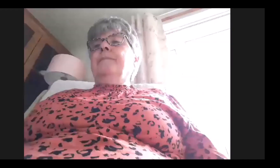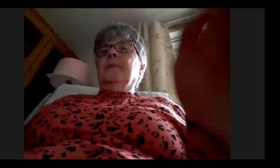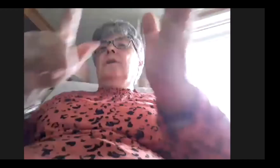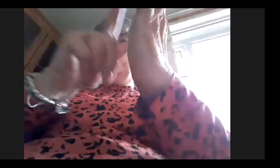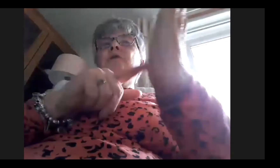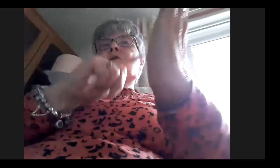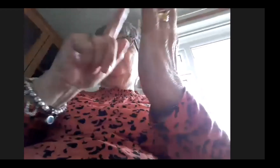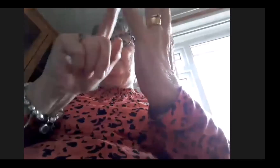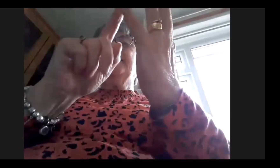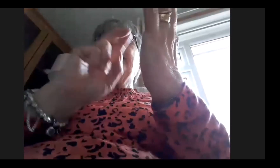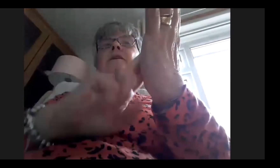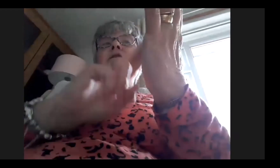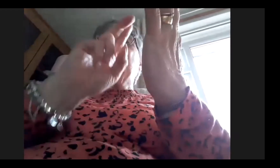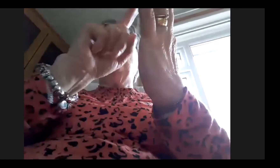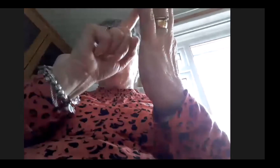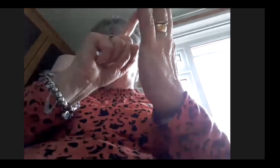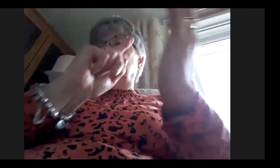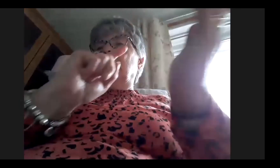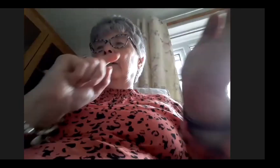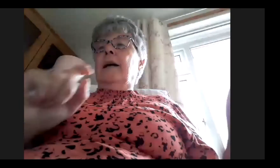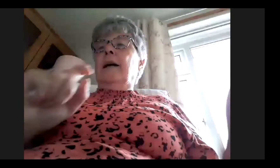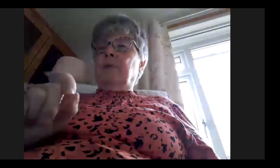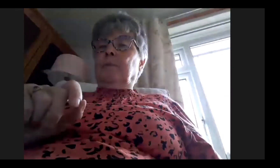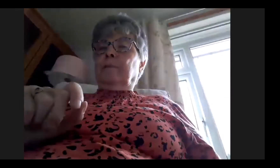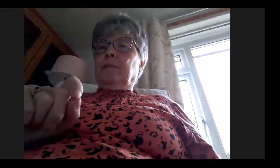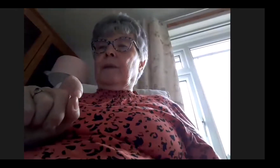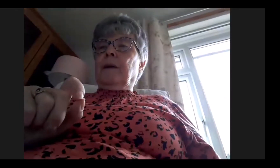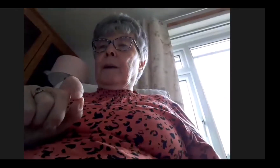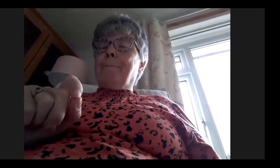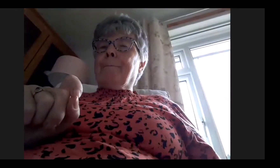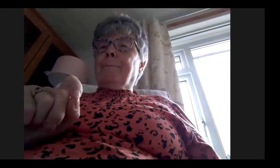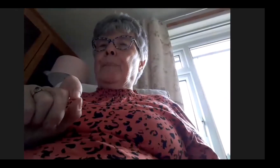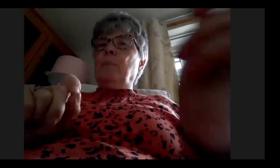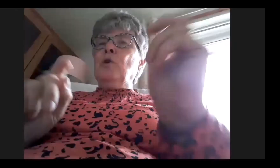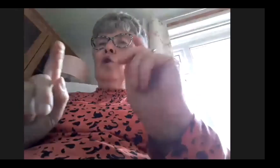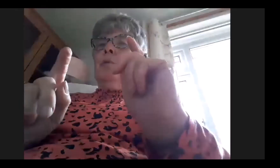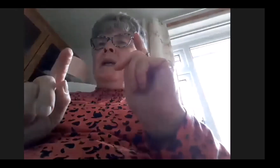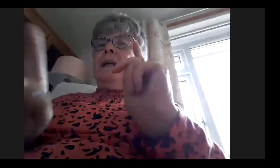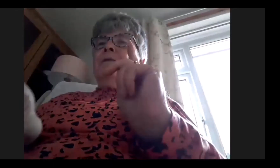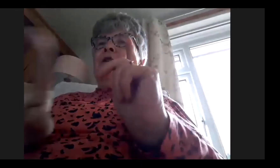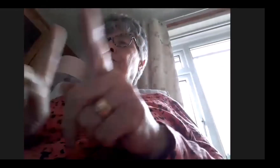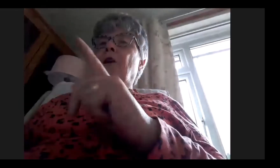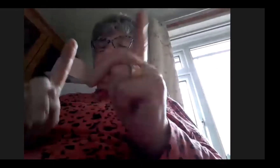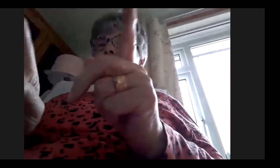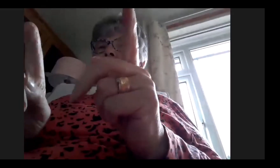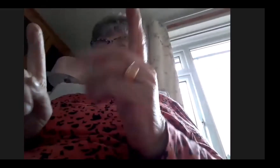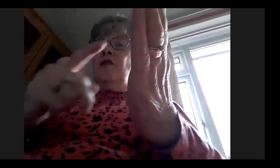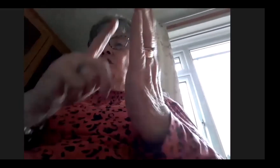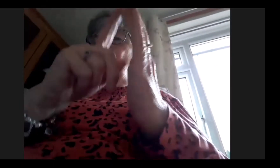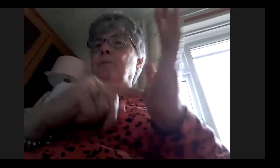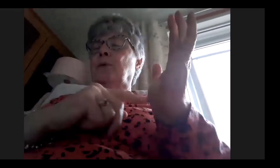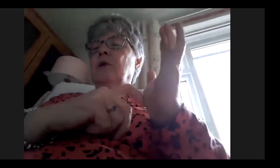Yeah, I could Because do that. you can do your name. But normally, if you're friends, then you just put your